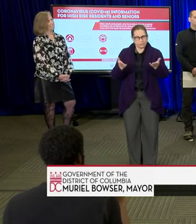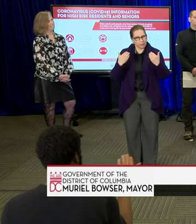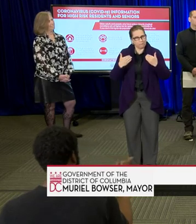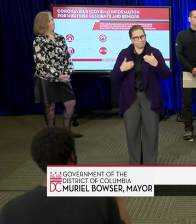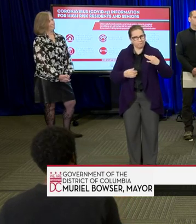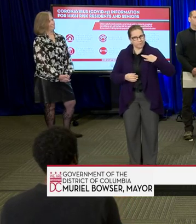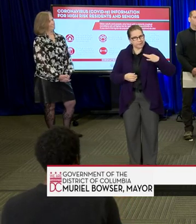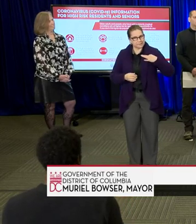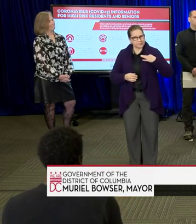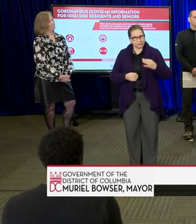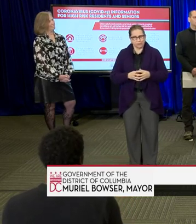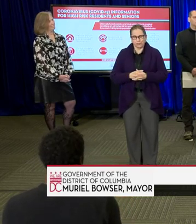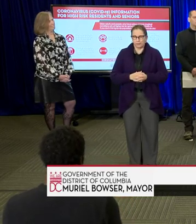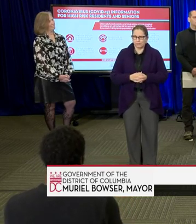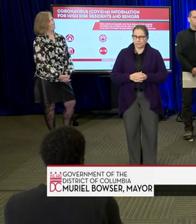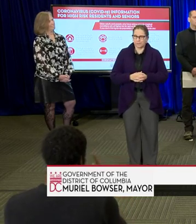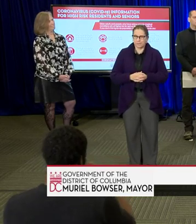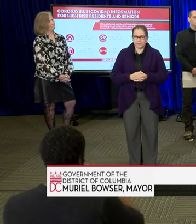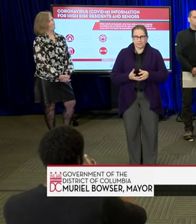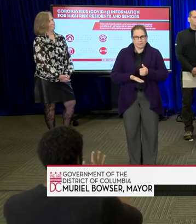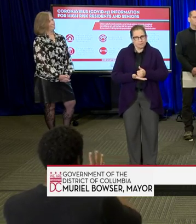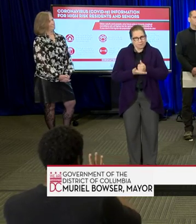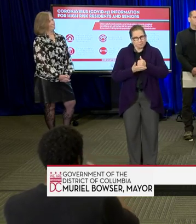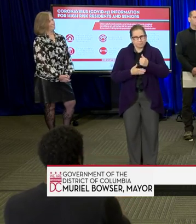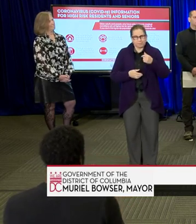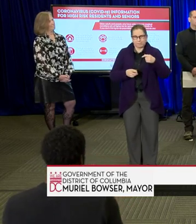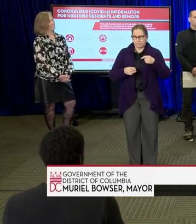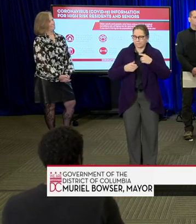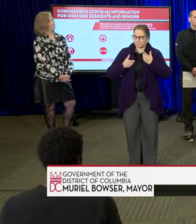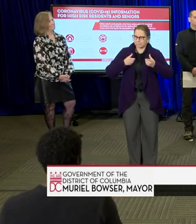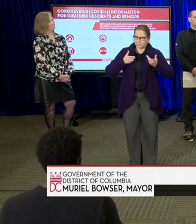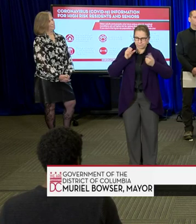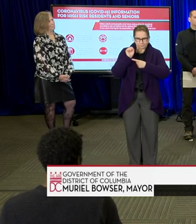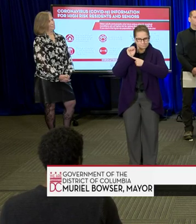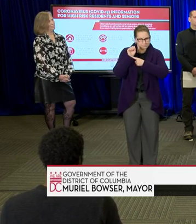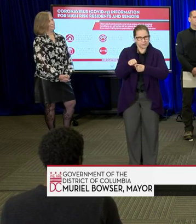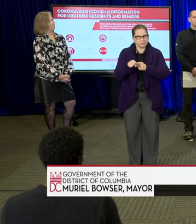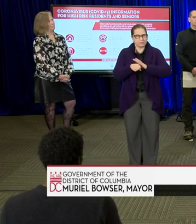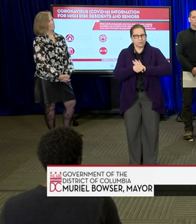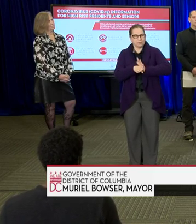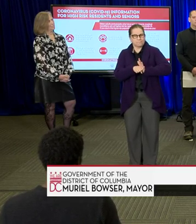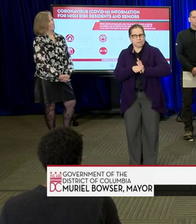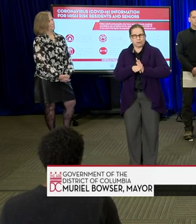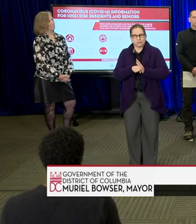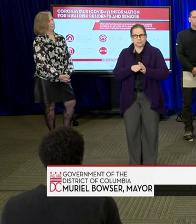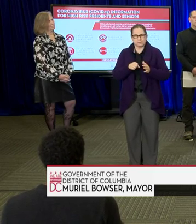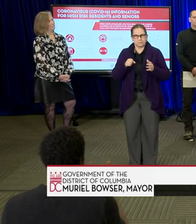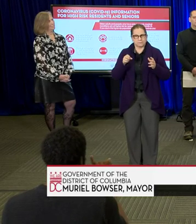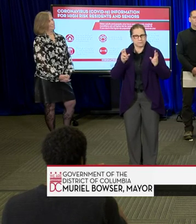district's COVID-19 response. And if you want to have more information, you can visit